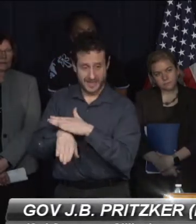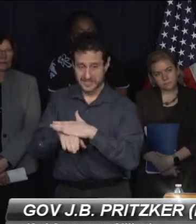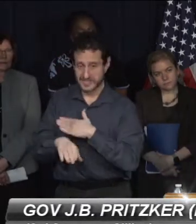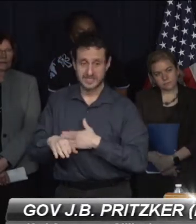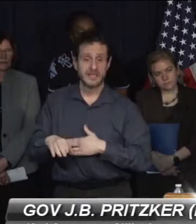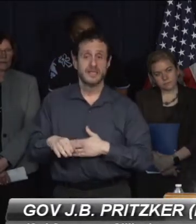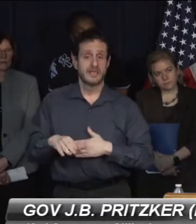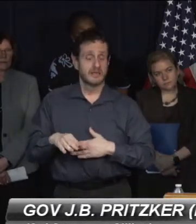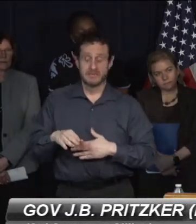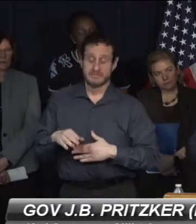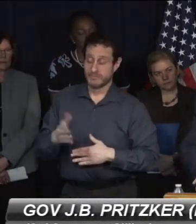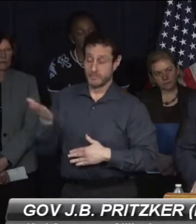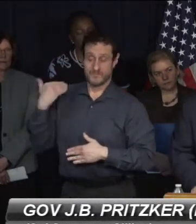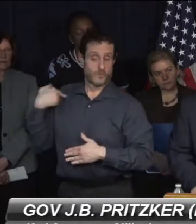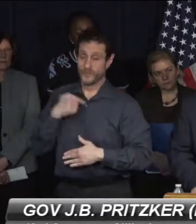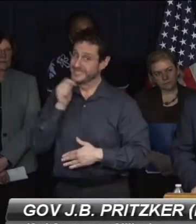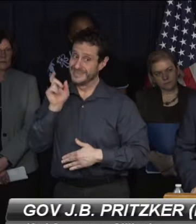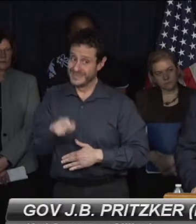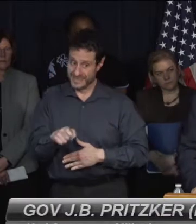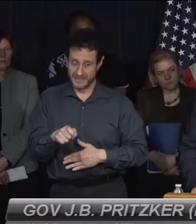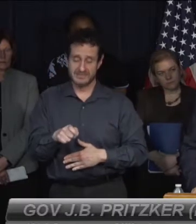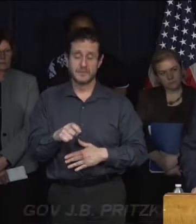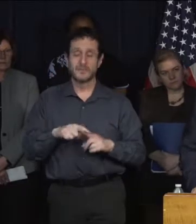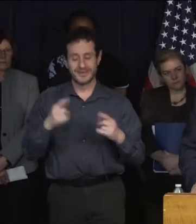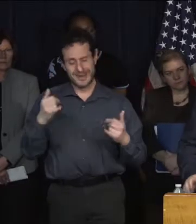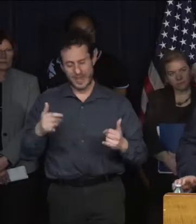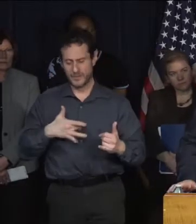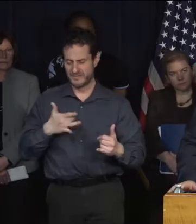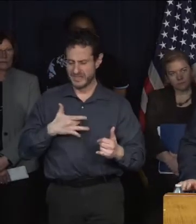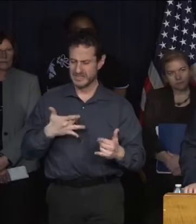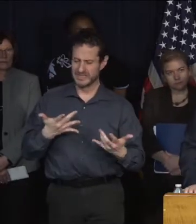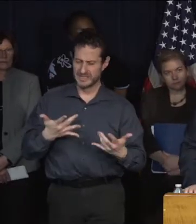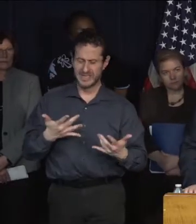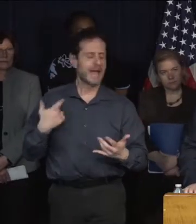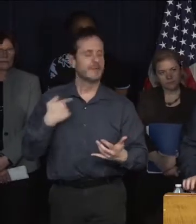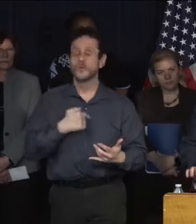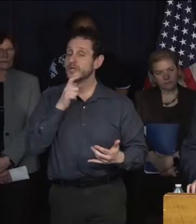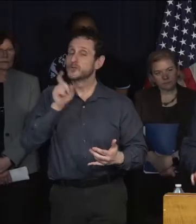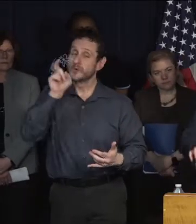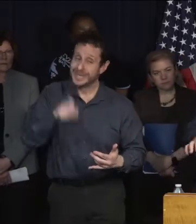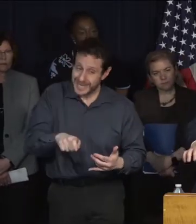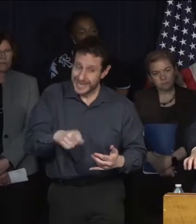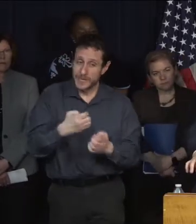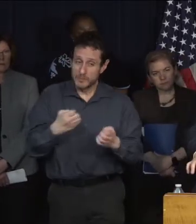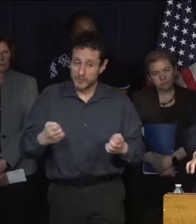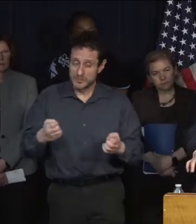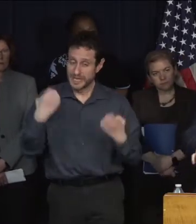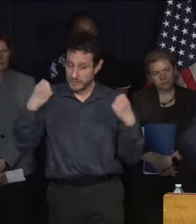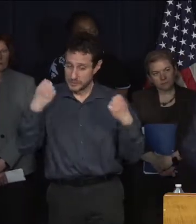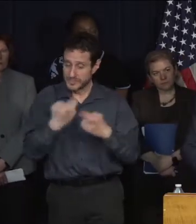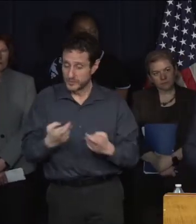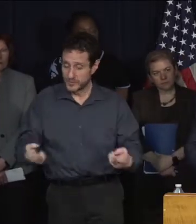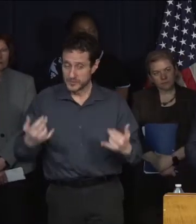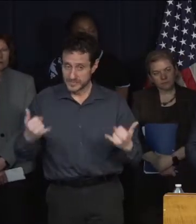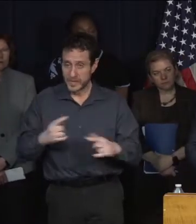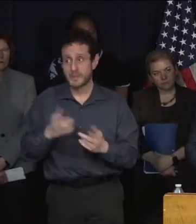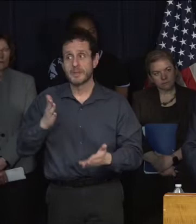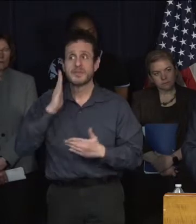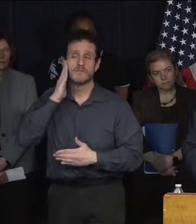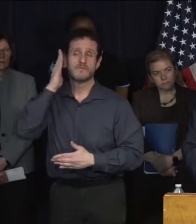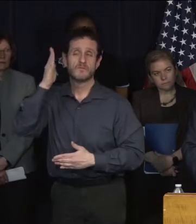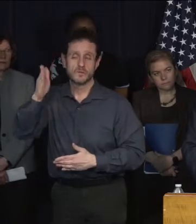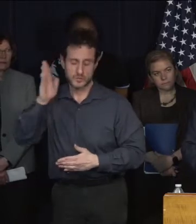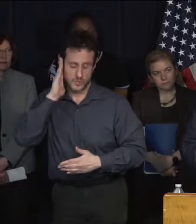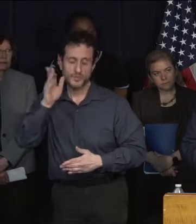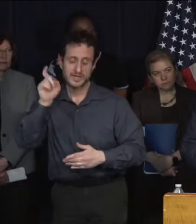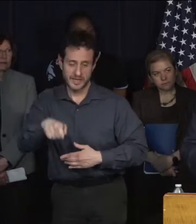it at the moment, and that's the prudent thing to do, but we don't need it now, but we may need it in the near future. What we need now is to